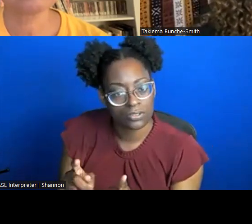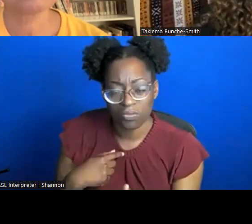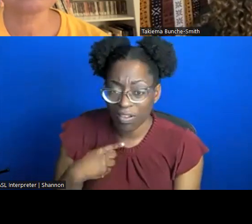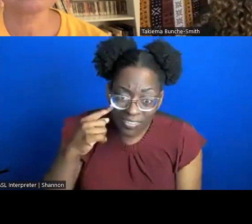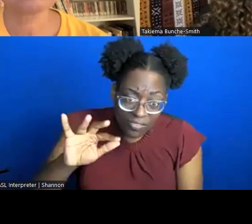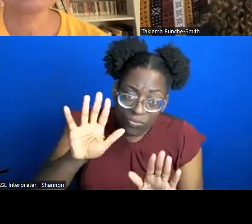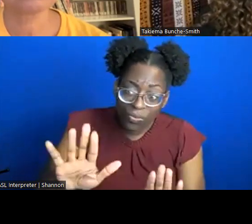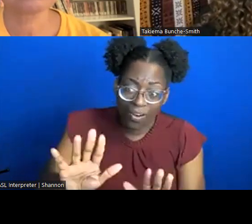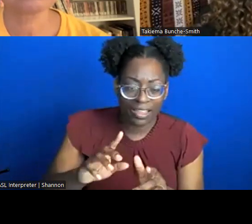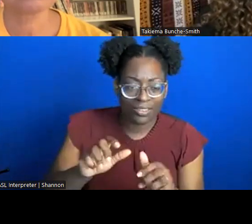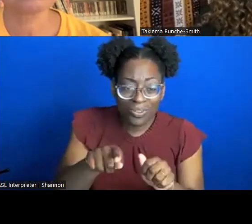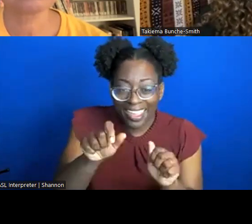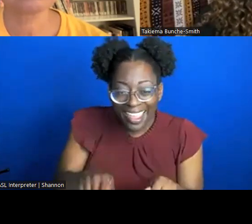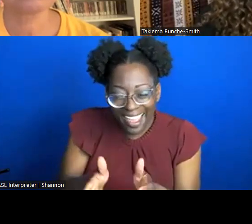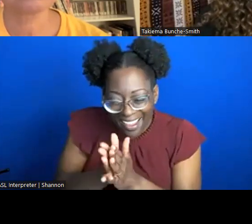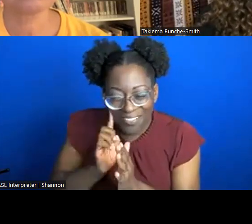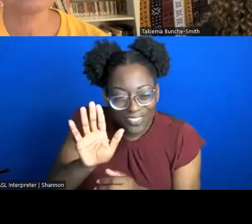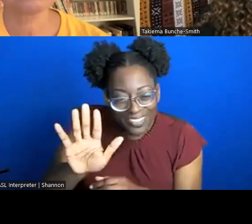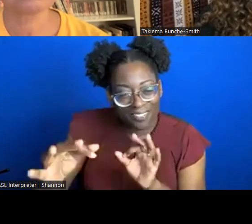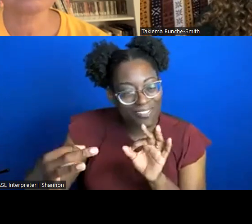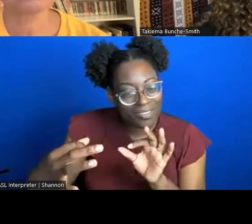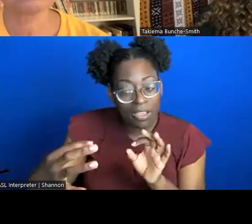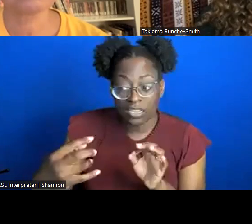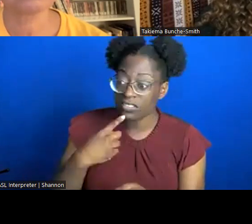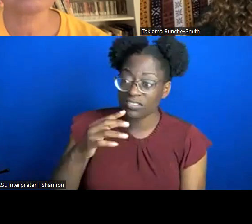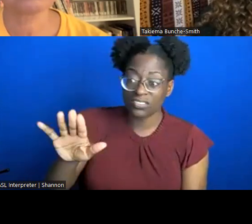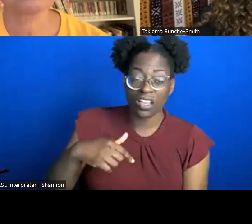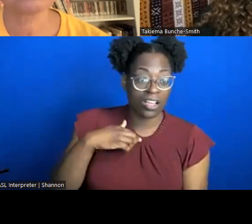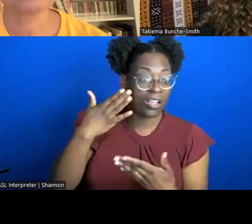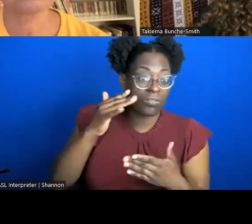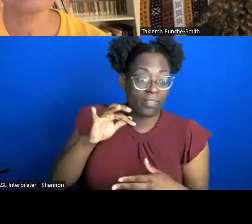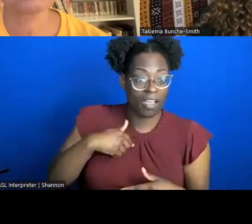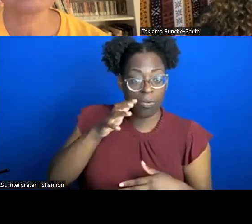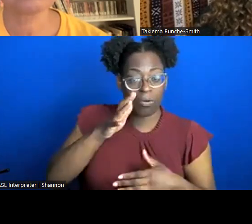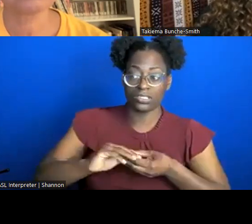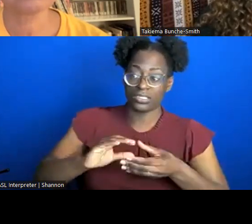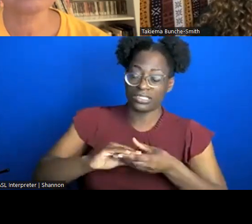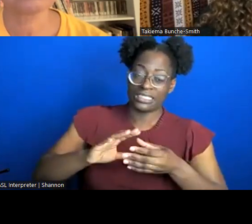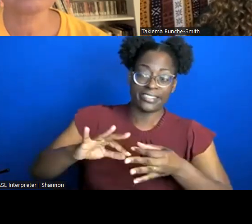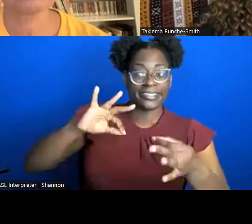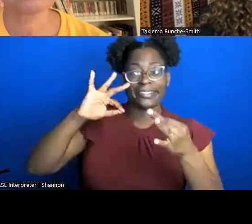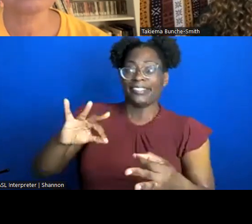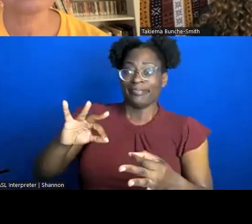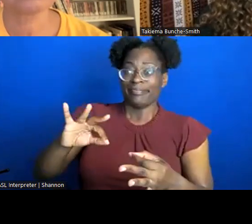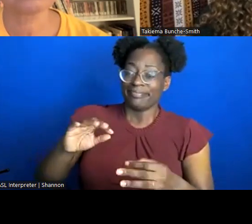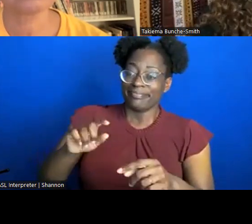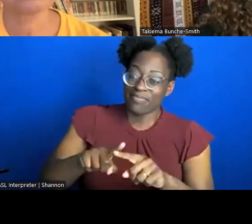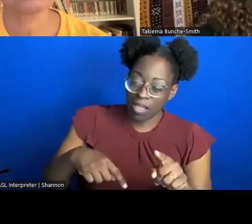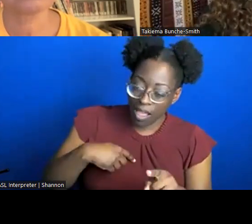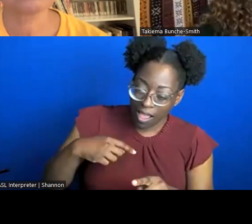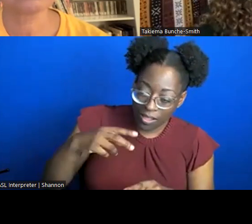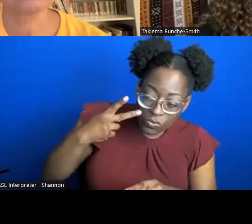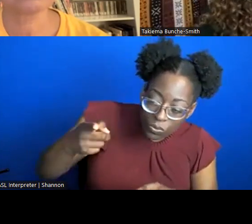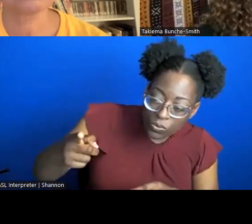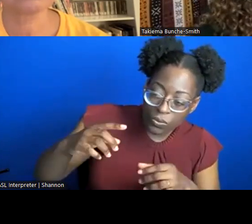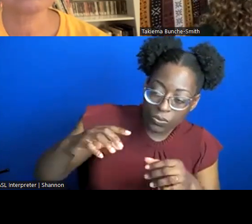not sure if I'm going to say this perfectly or say it in the right way, but when I saw you or heard you say